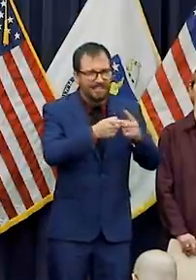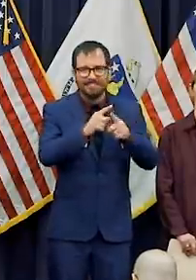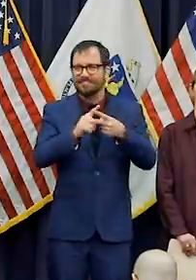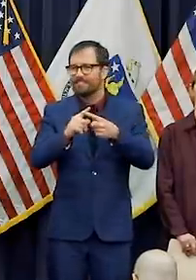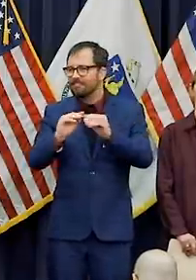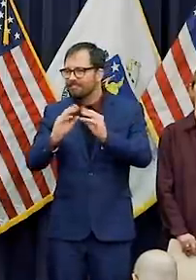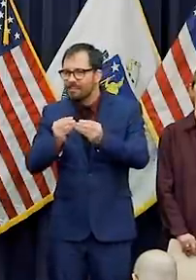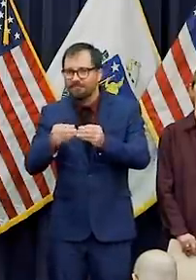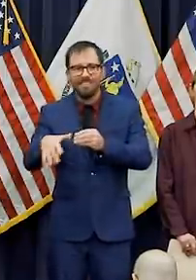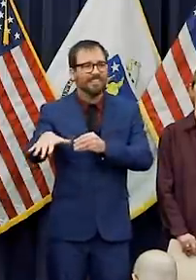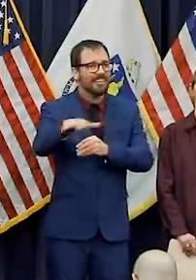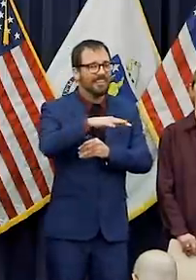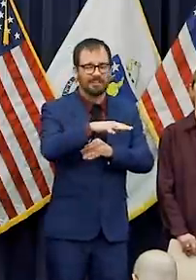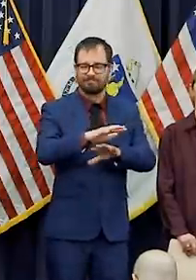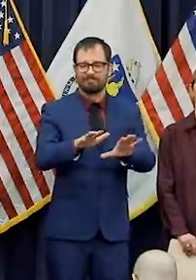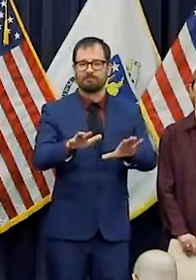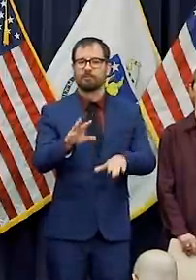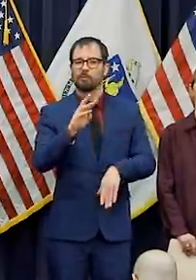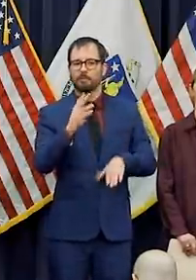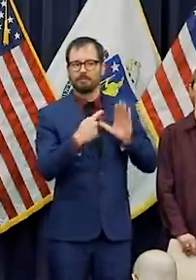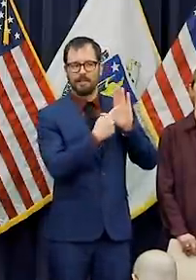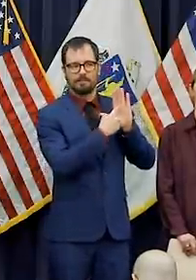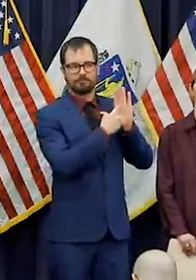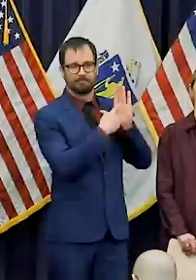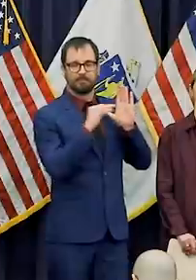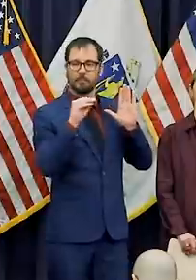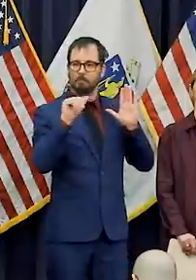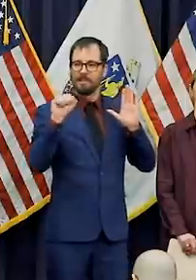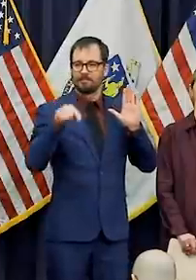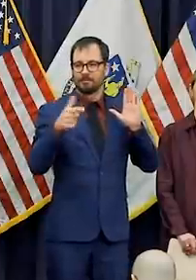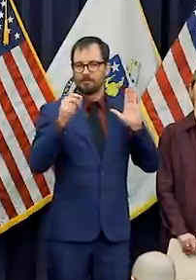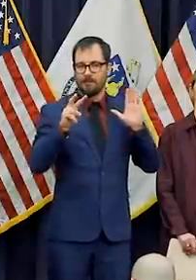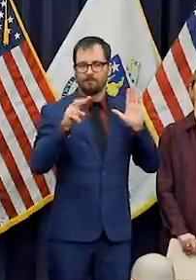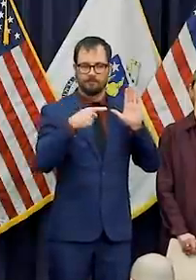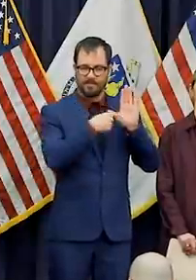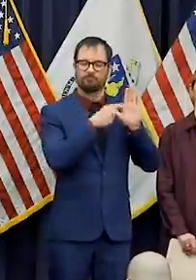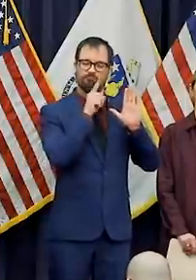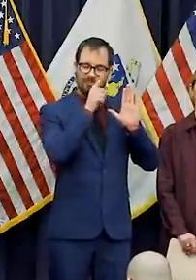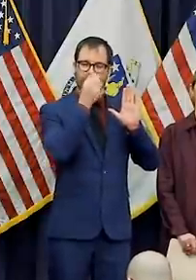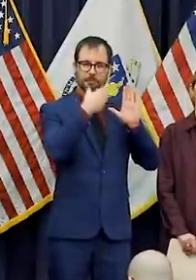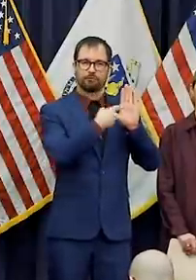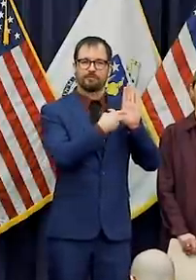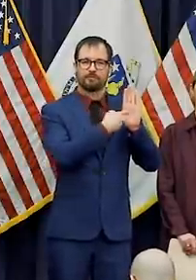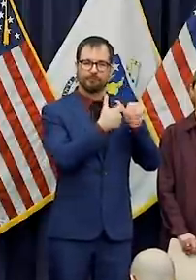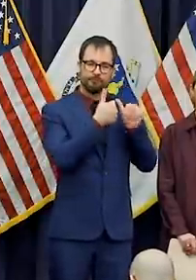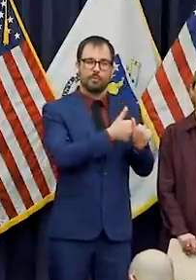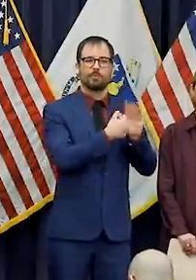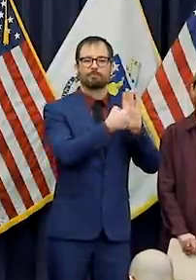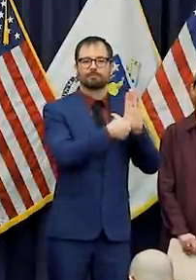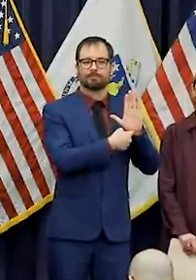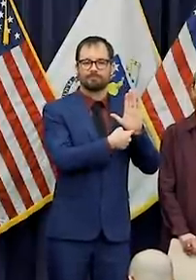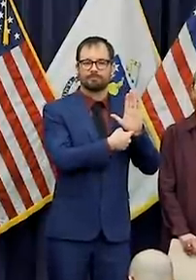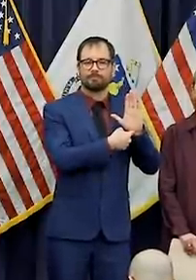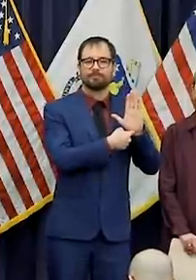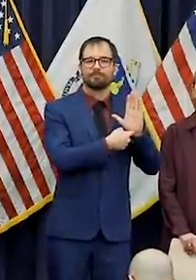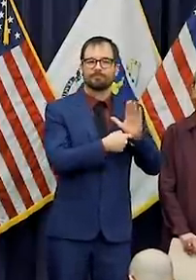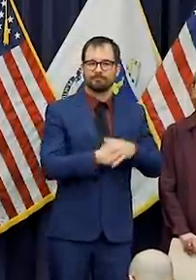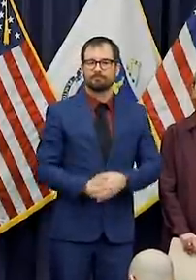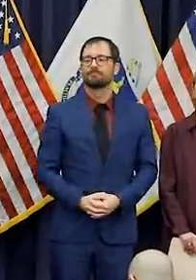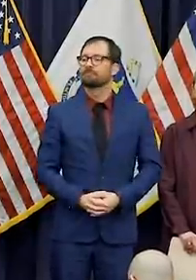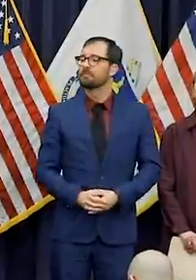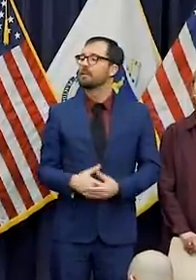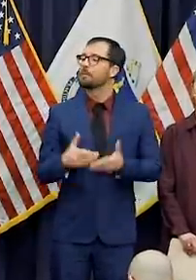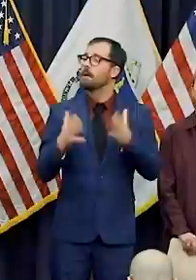mass.gov/COVID-19 for all updates. Our state and local health officials are monitoring this issue around the clock and working hard to provide new